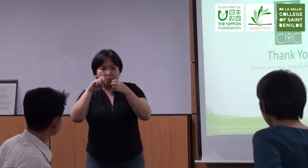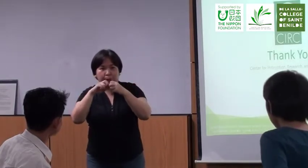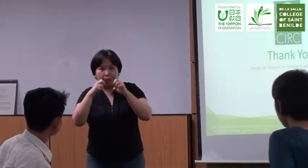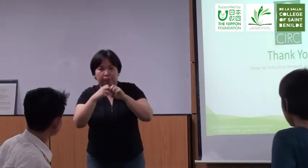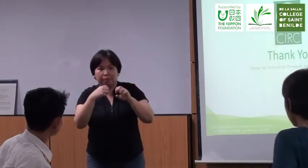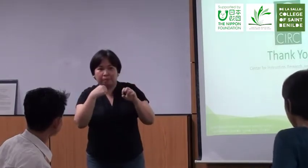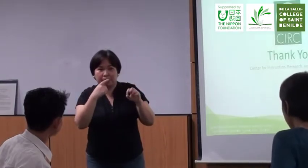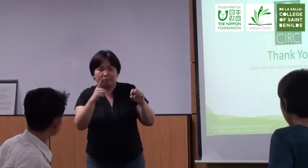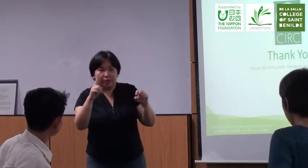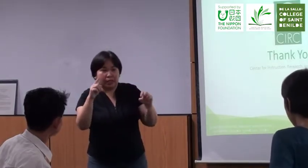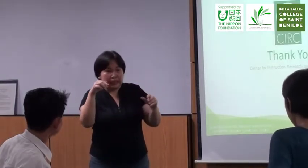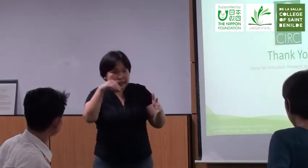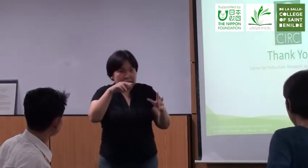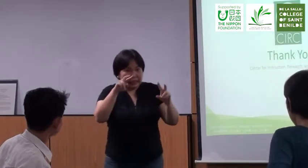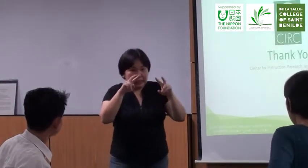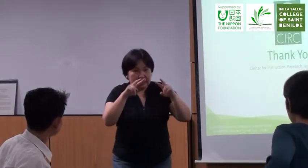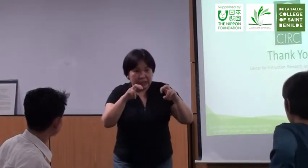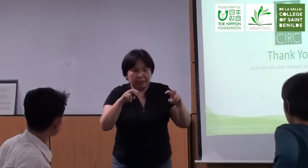is causation,